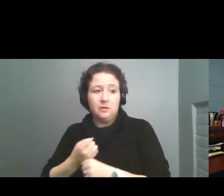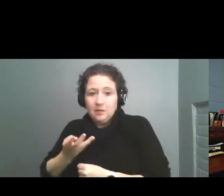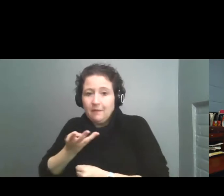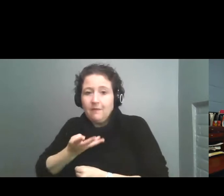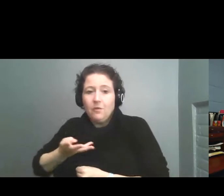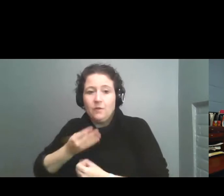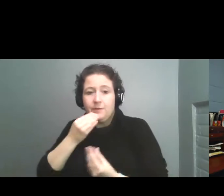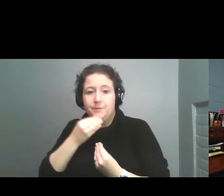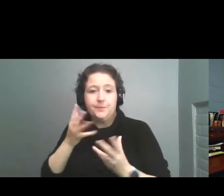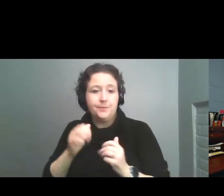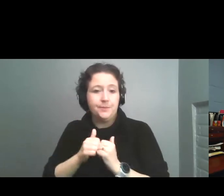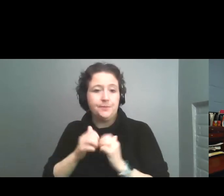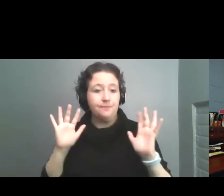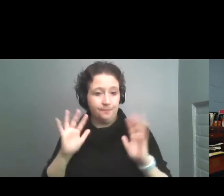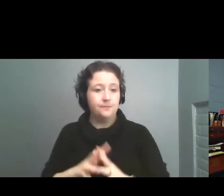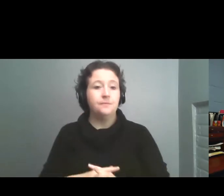dinner.